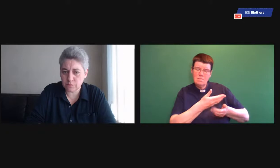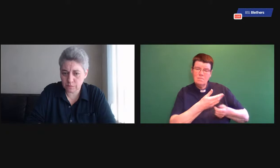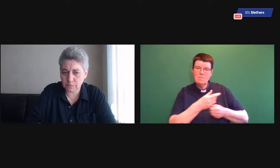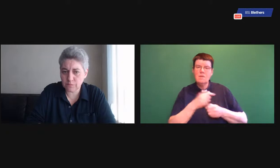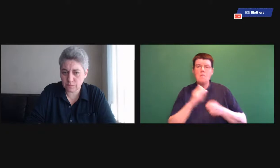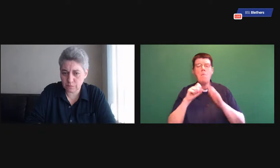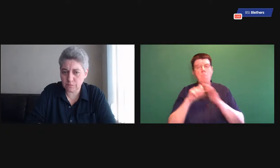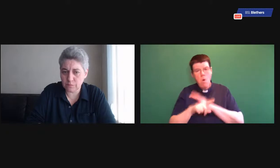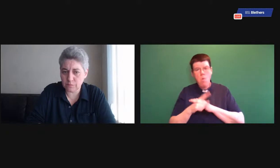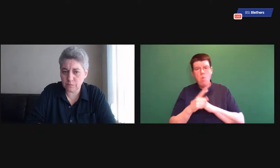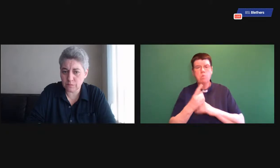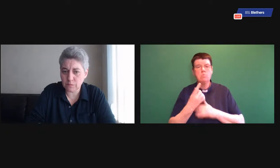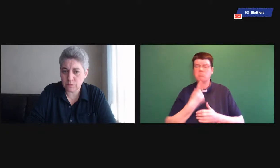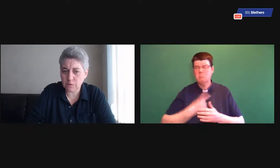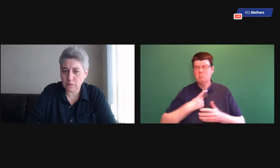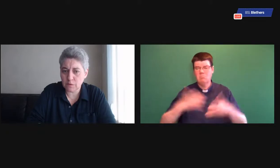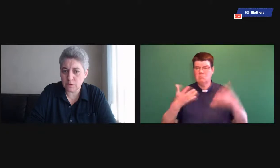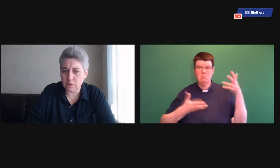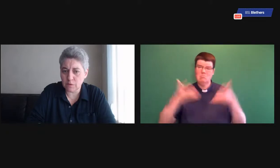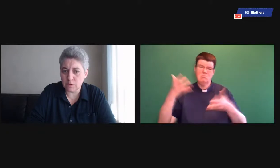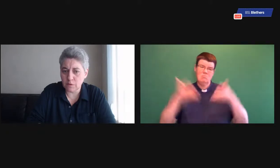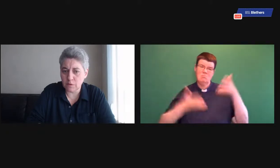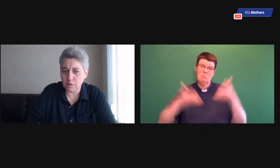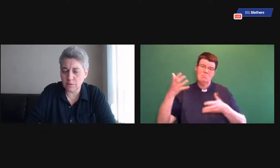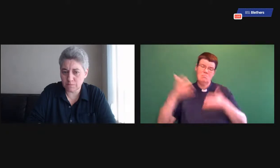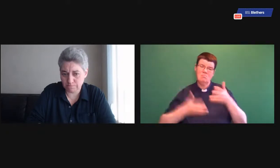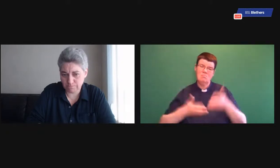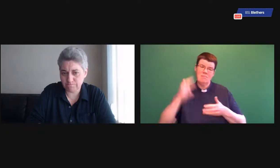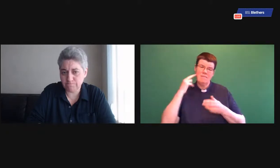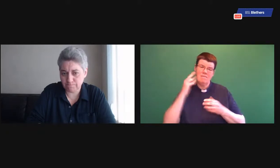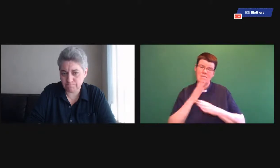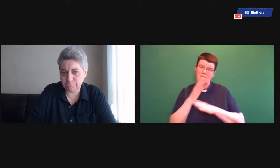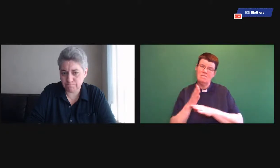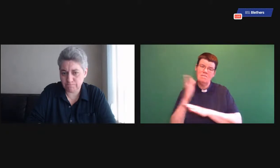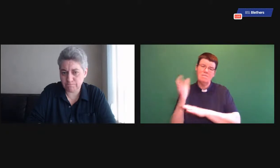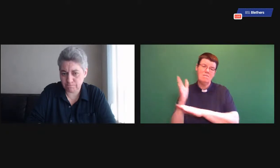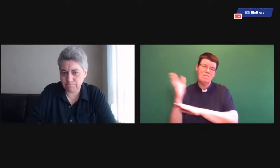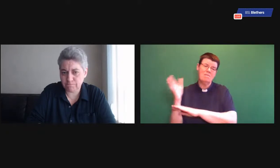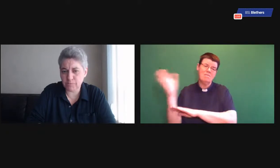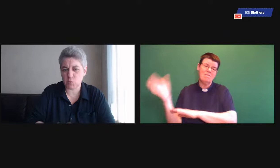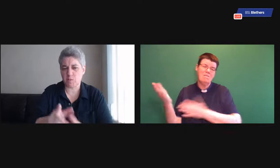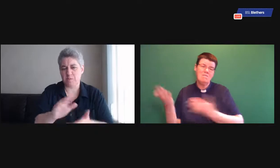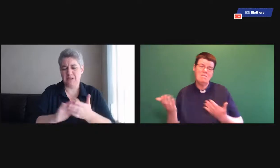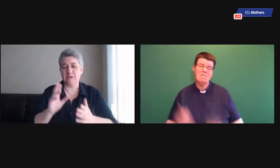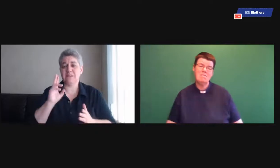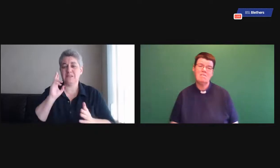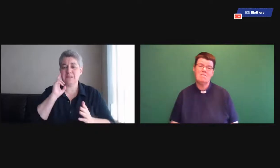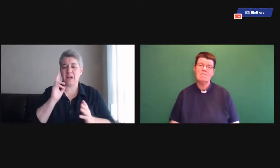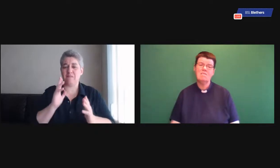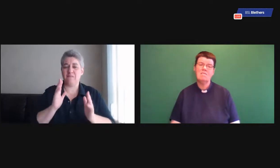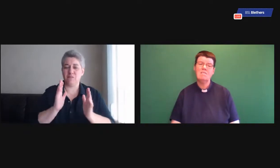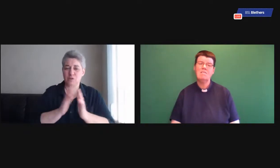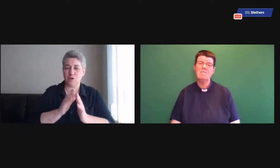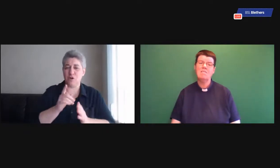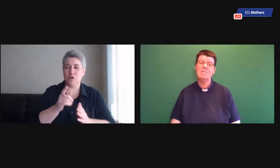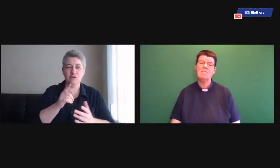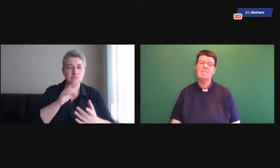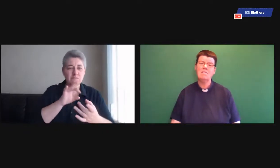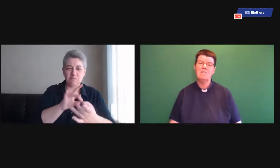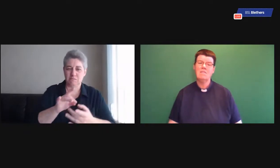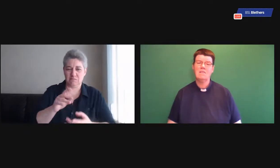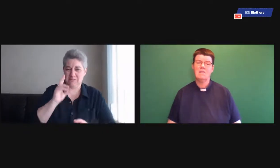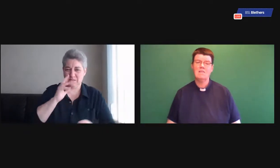like funerals and things like that. So we really want to prepare. But obviously, if I go to deaf people, I just sign